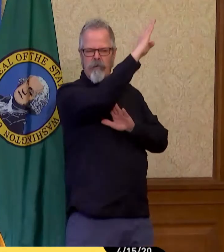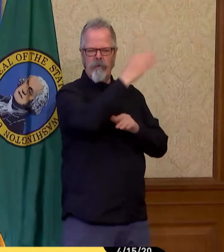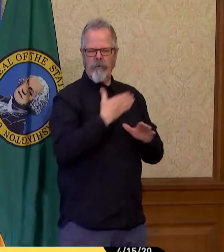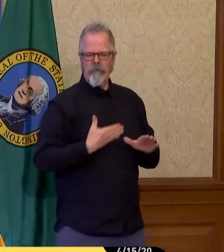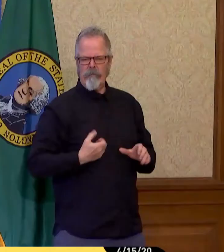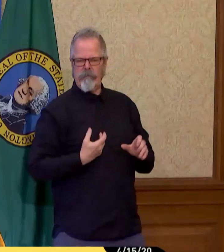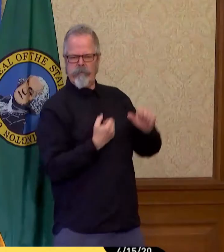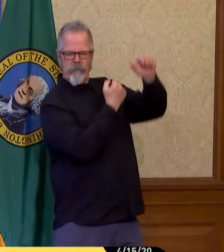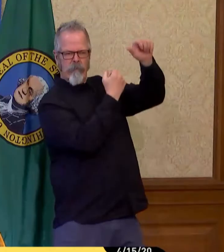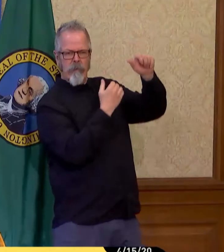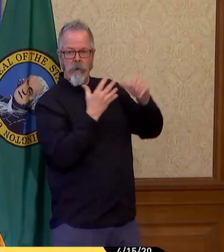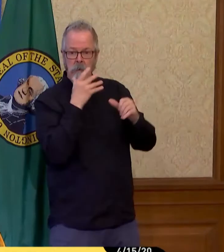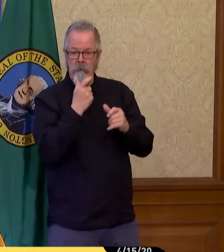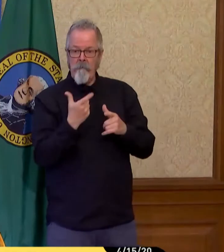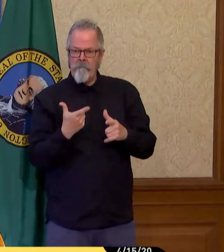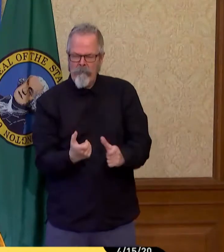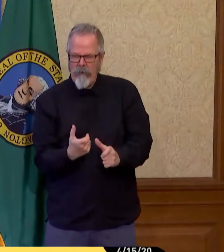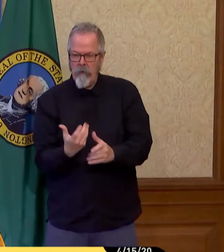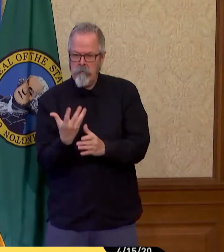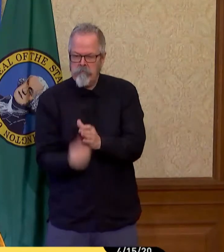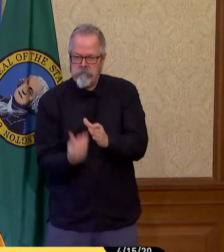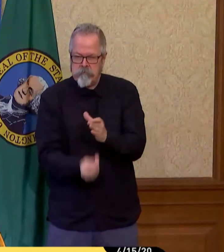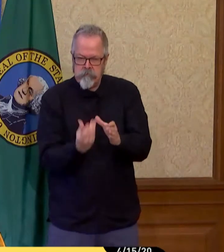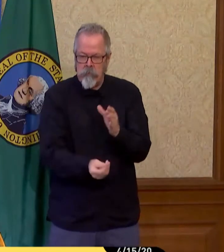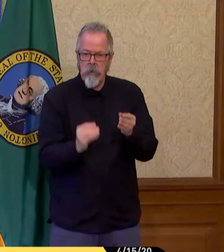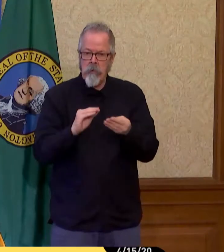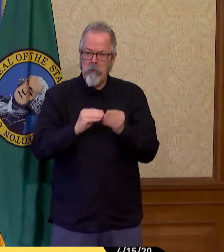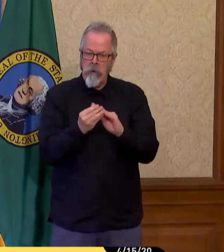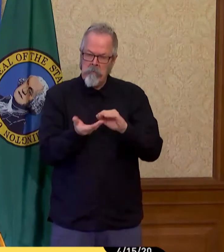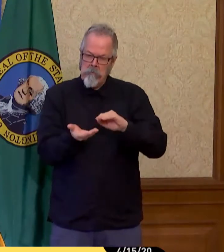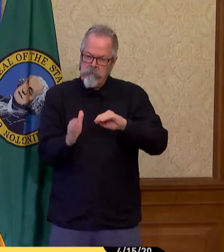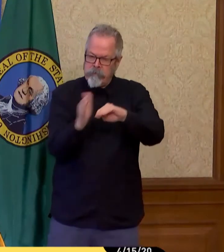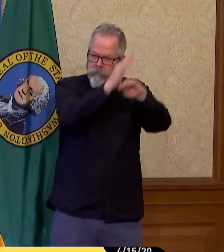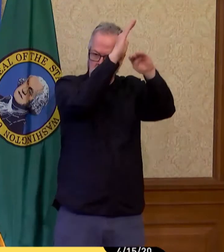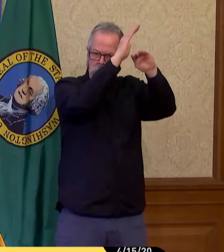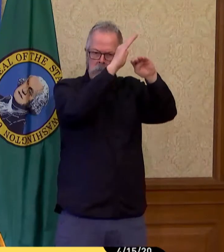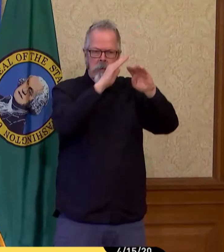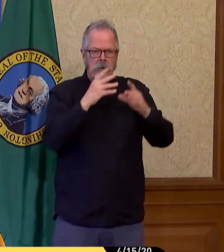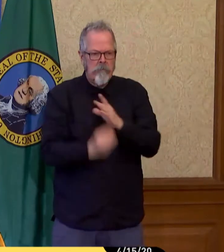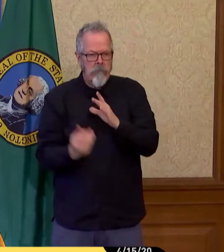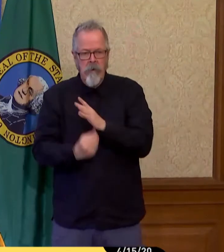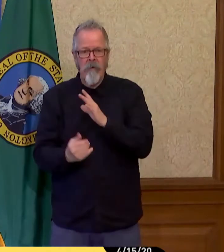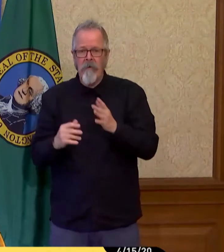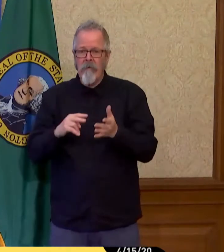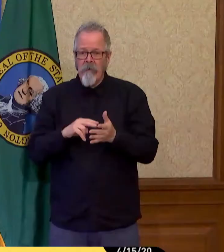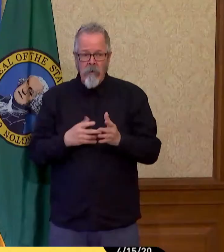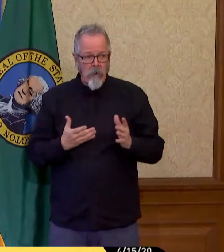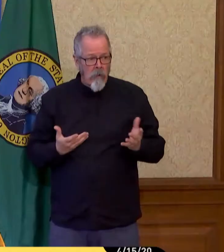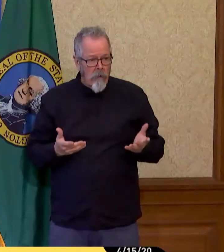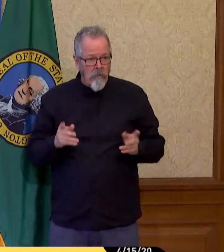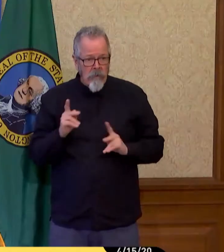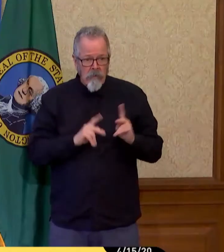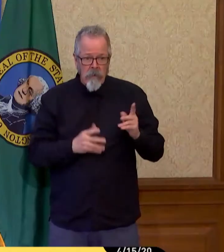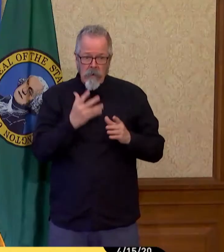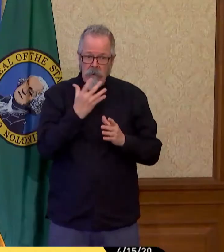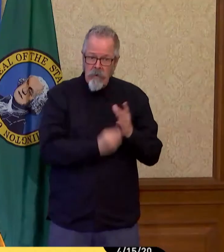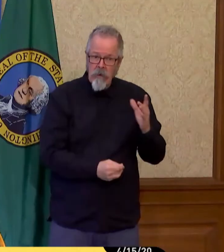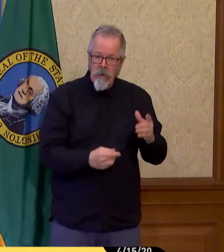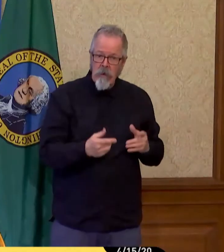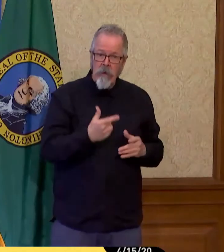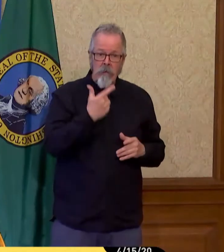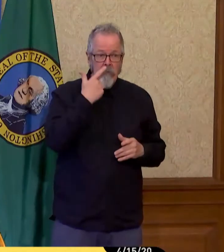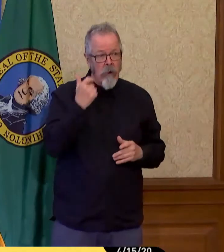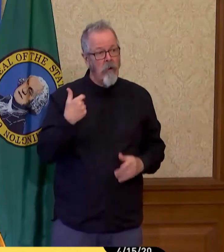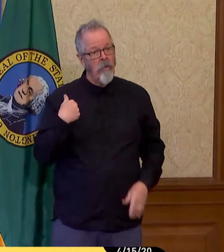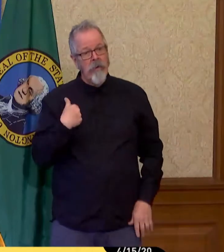early until we got the job done. And that's the reason we're making these decisions. Now in construction, as I've said, we're working with the